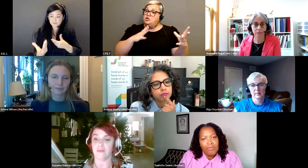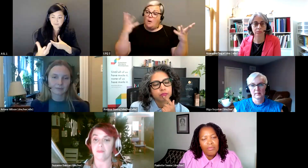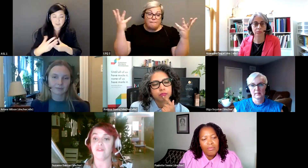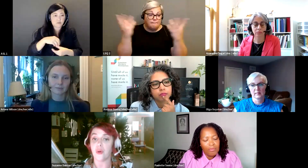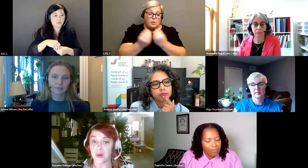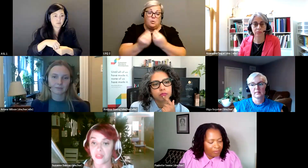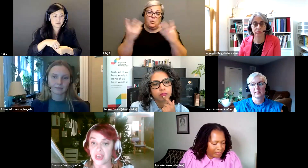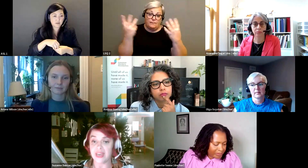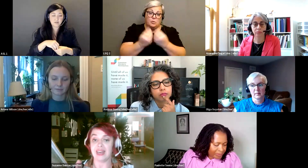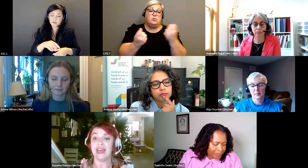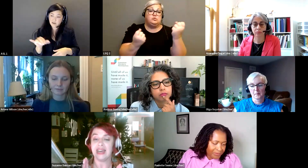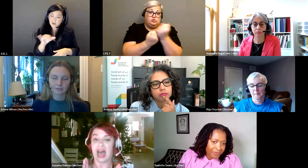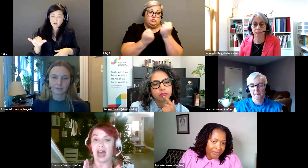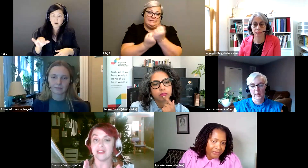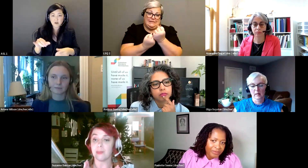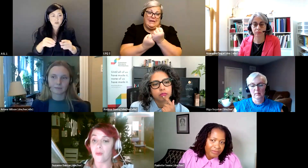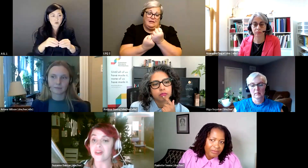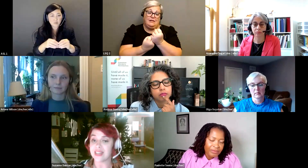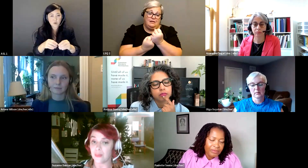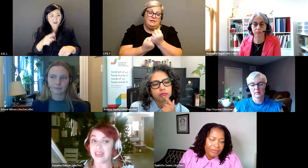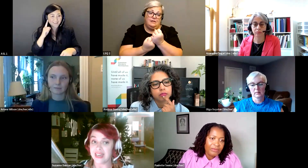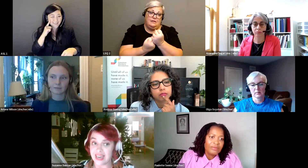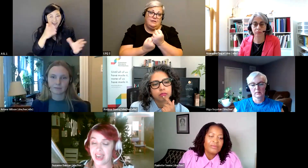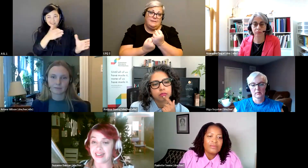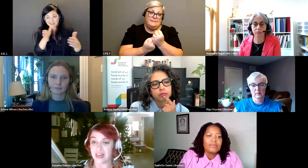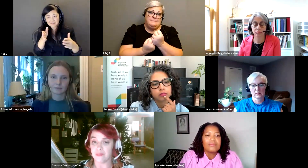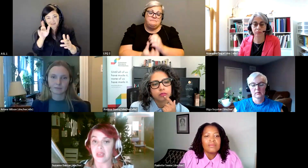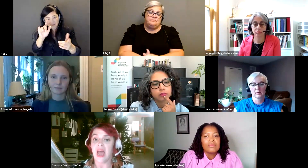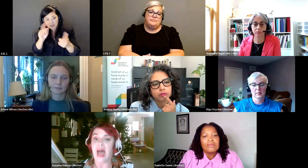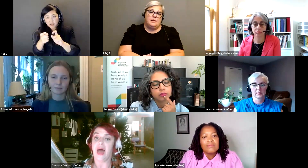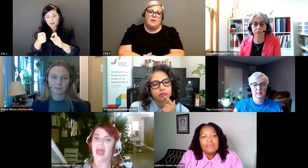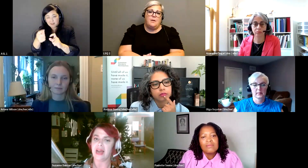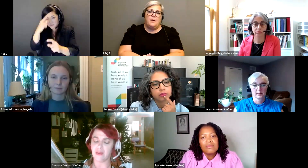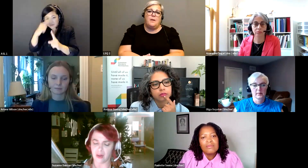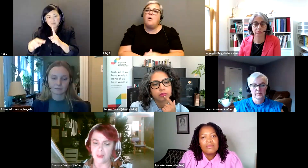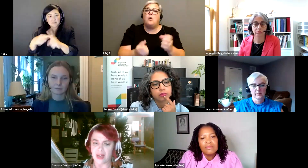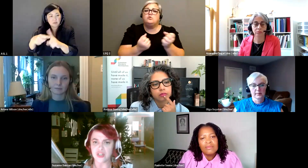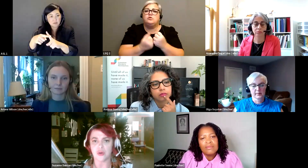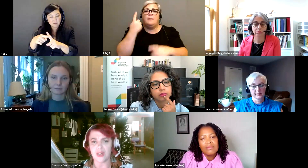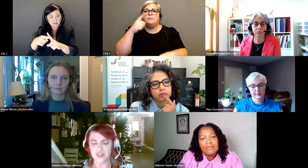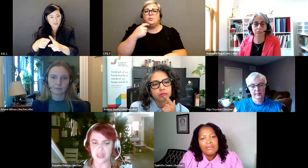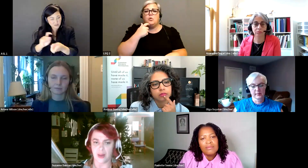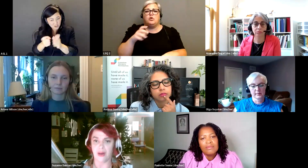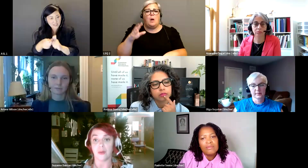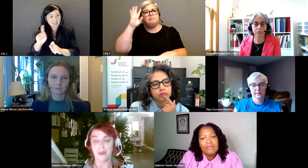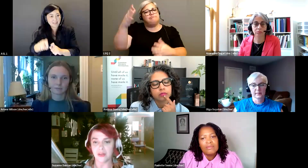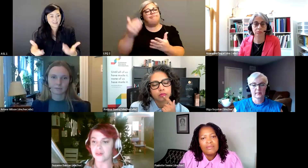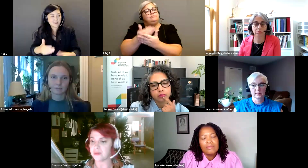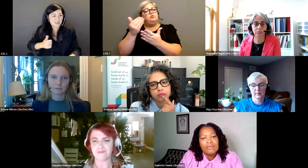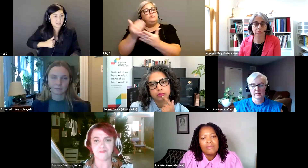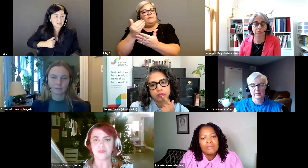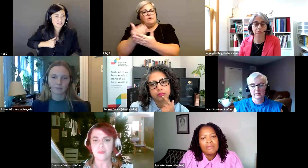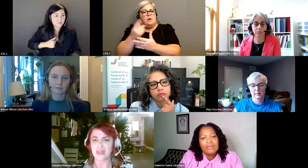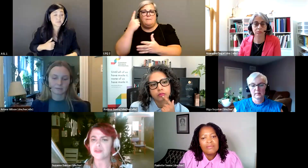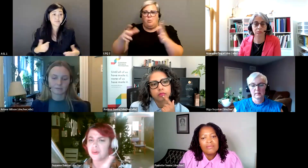and forward-thinking supports that we need in Canada. And going back to your question about our